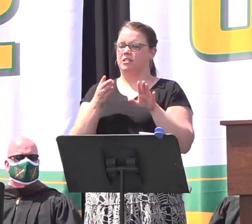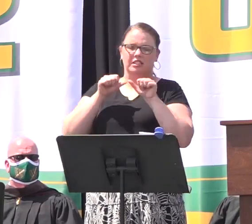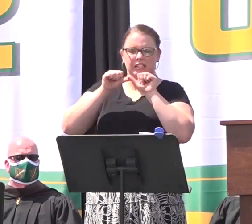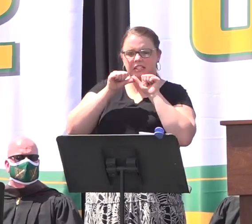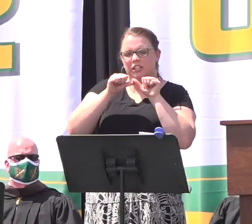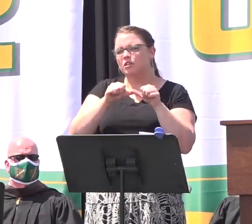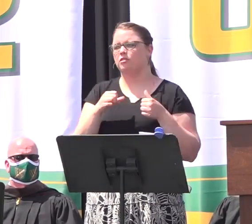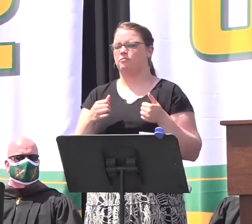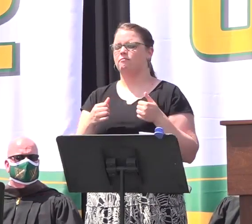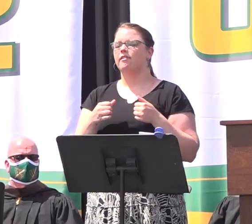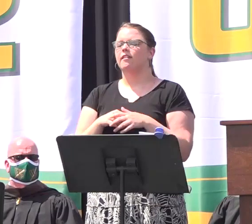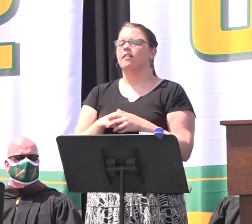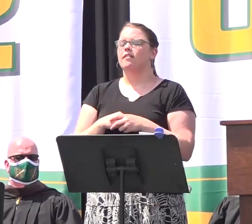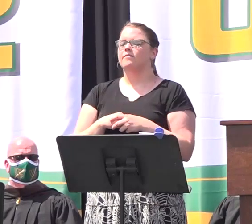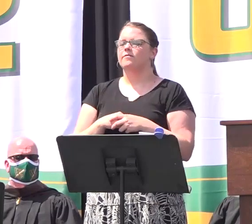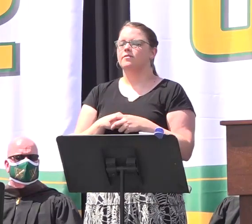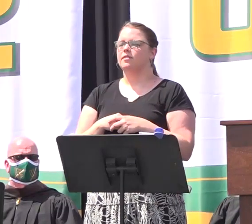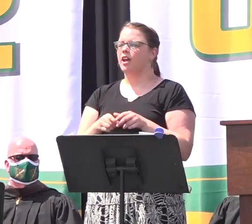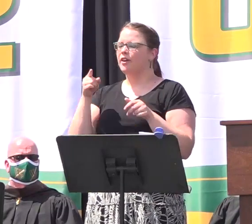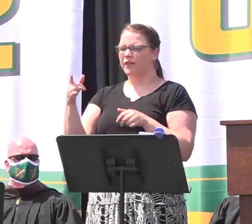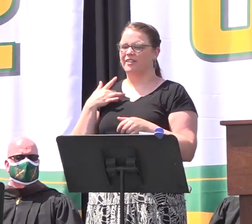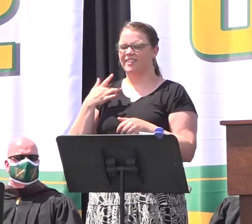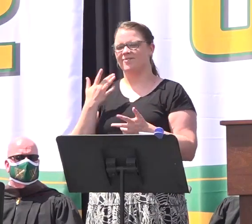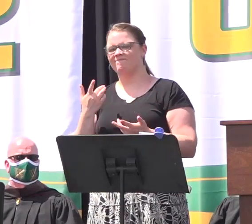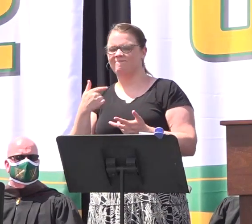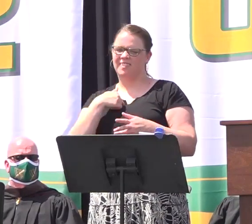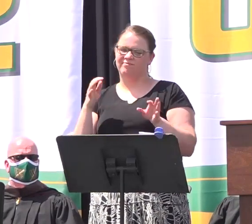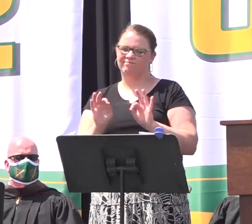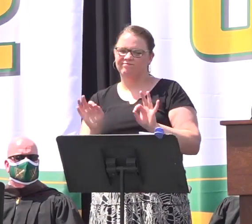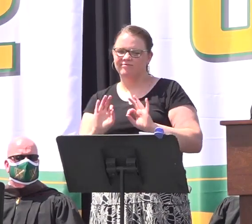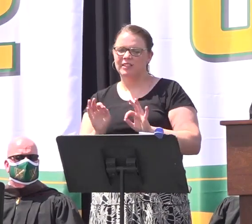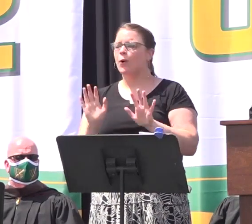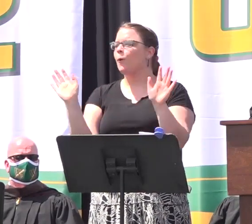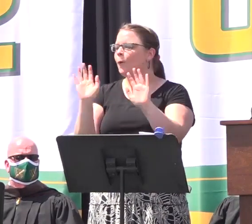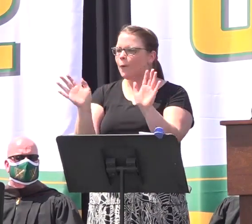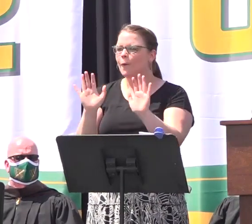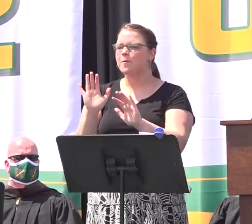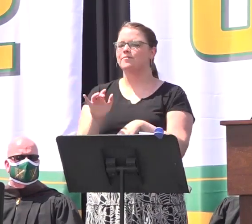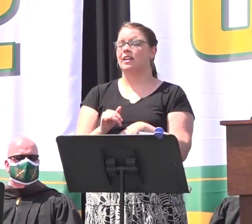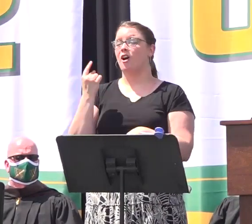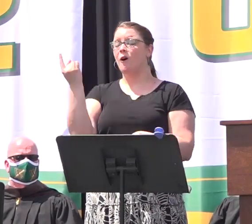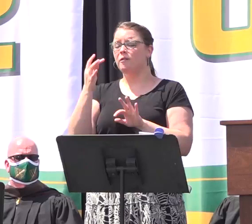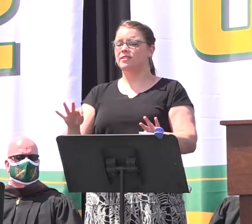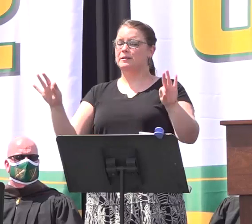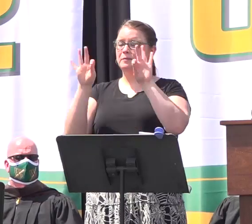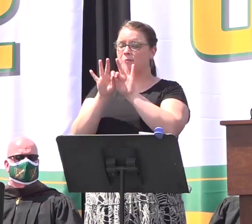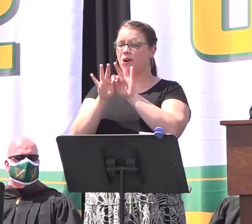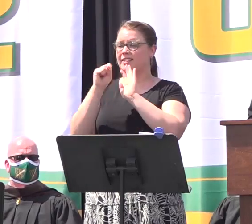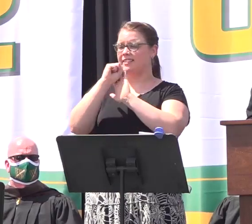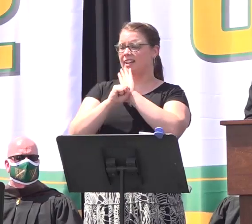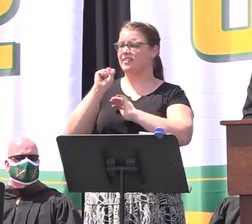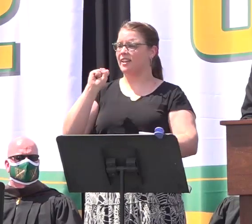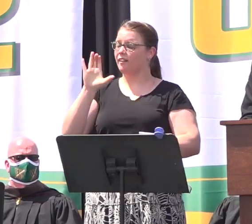continue your education and never underestimate yourself. Always be proud of South Carolina. I need to tell you that as governor,